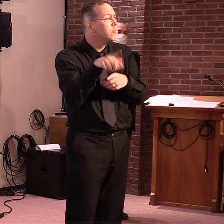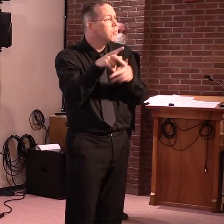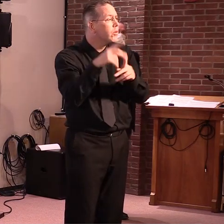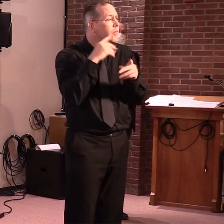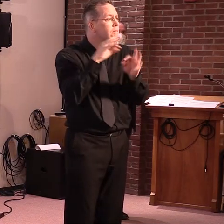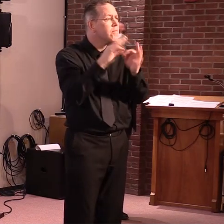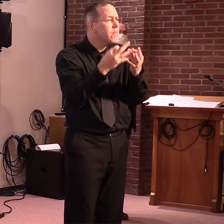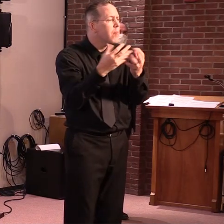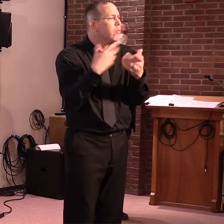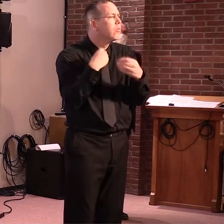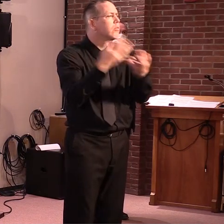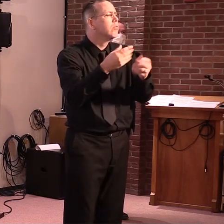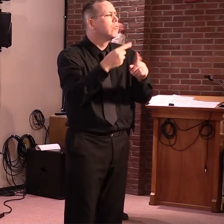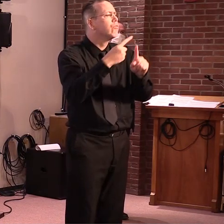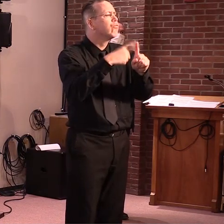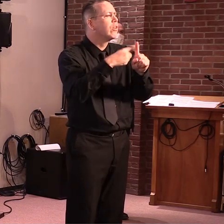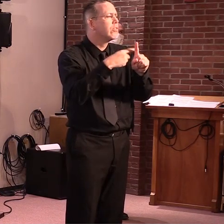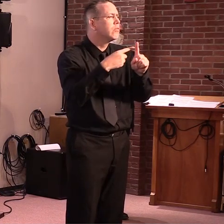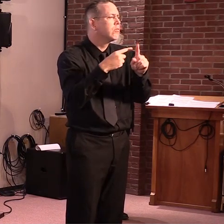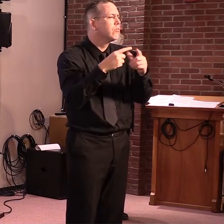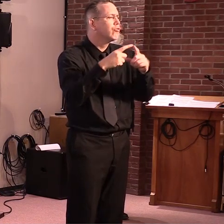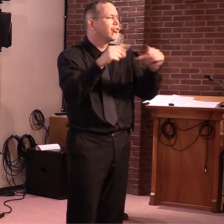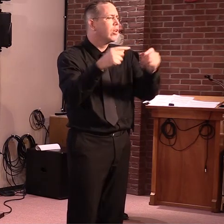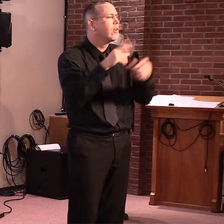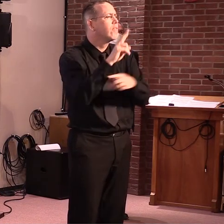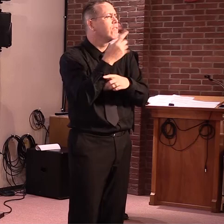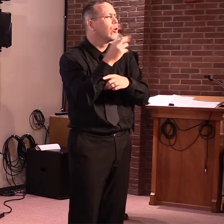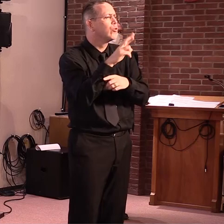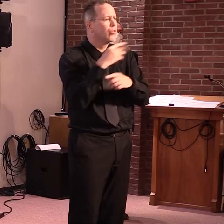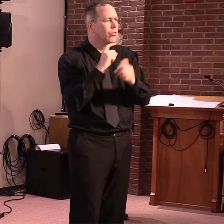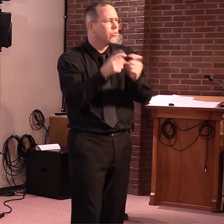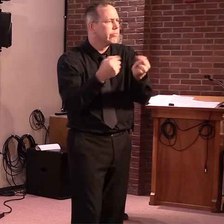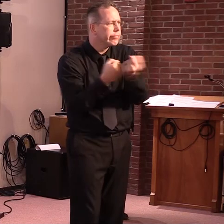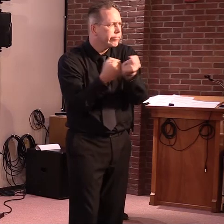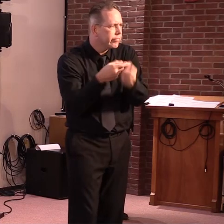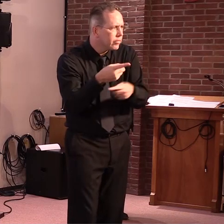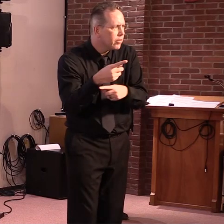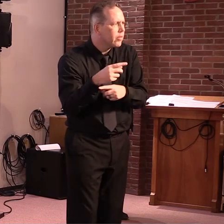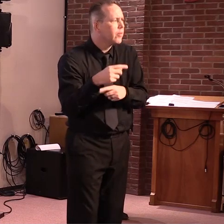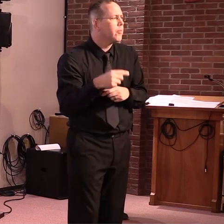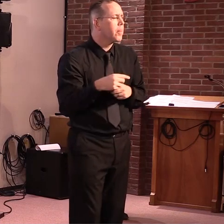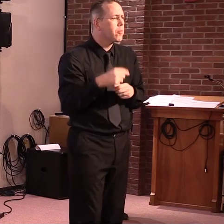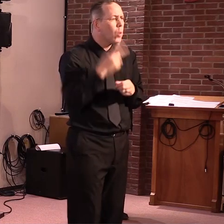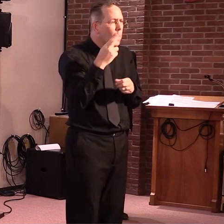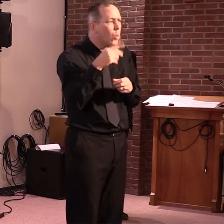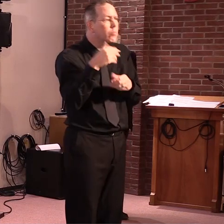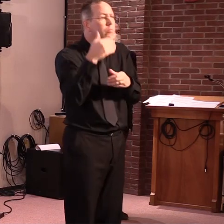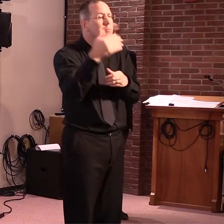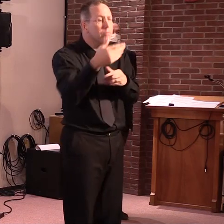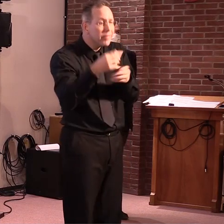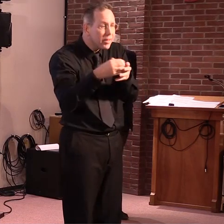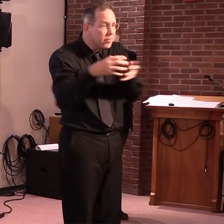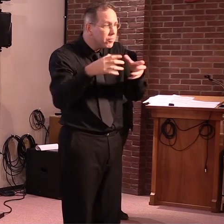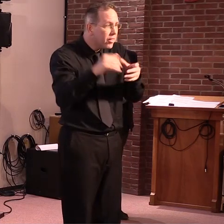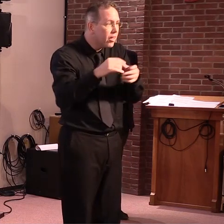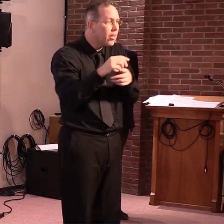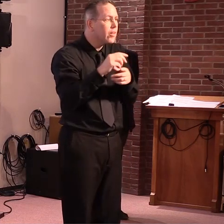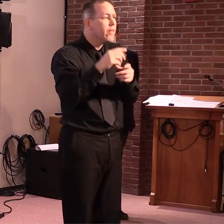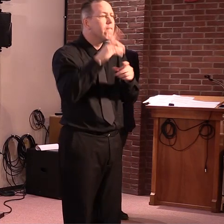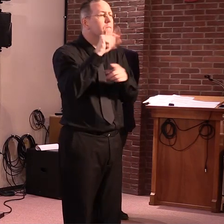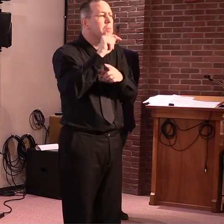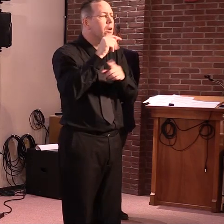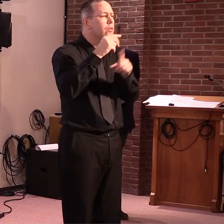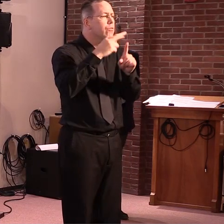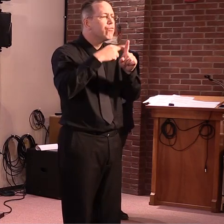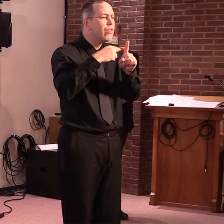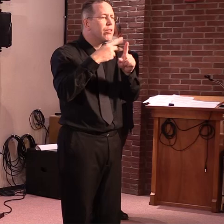$2.5 million. We also hope to expand the Vermont rental subsidy and use some federal money through